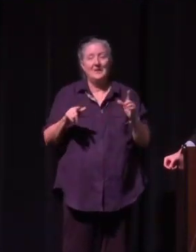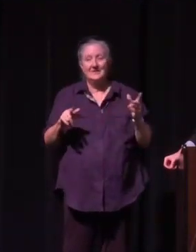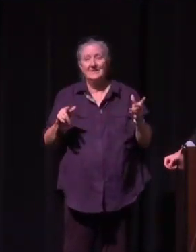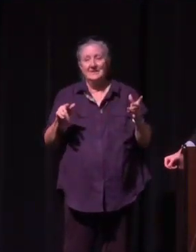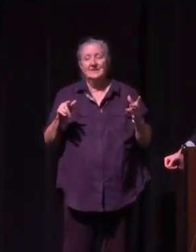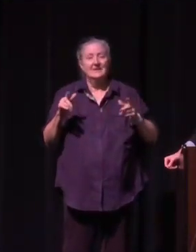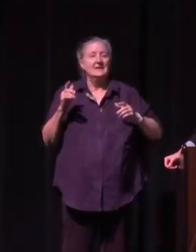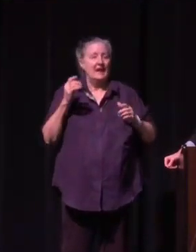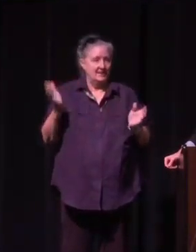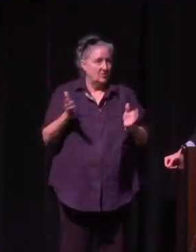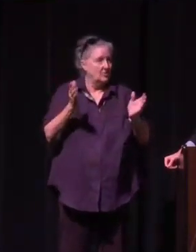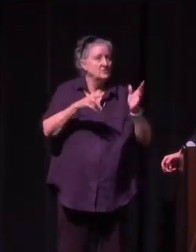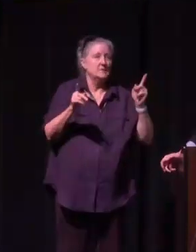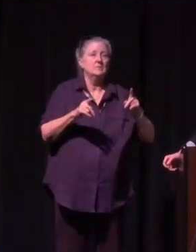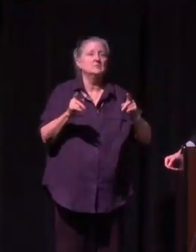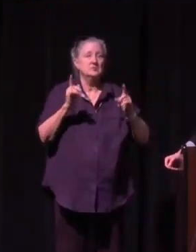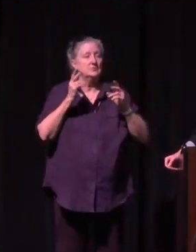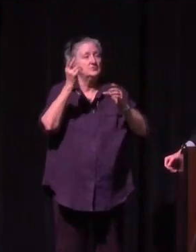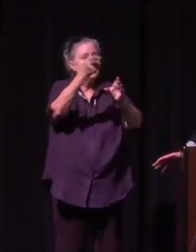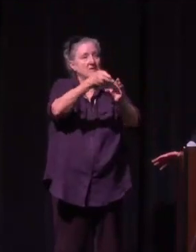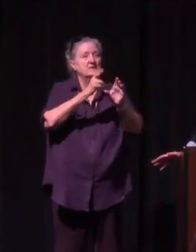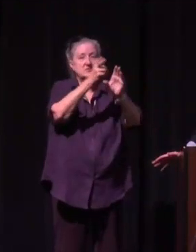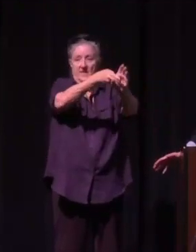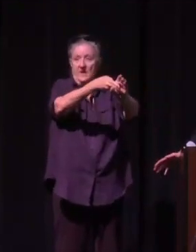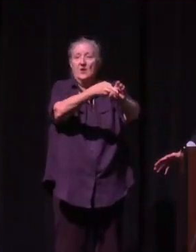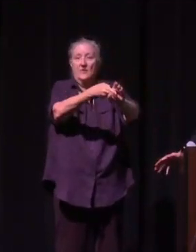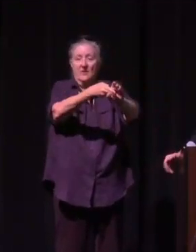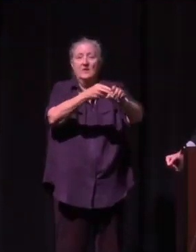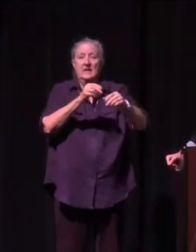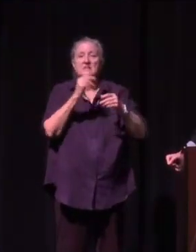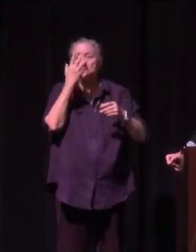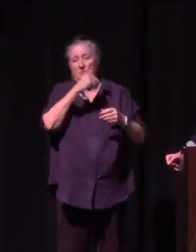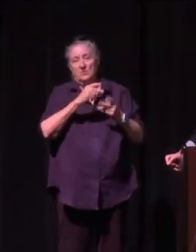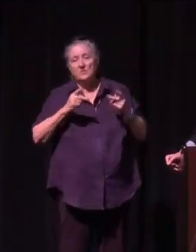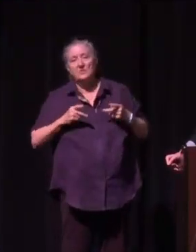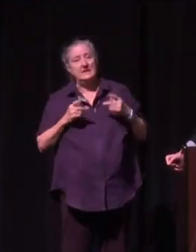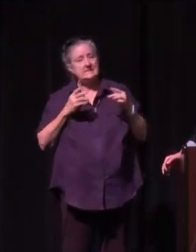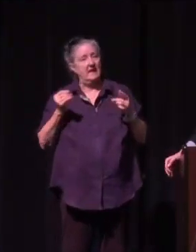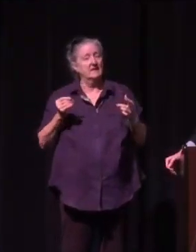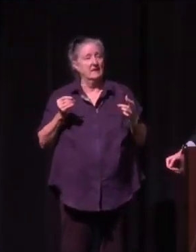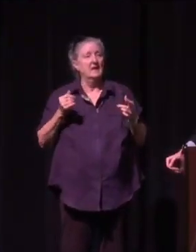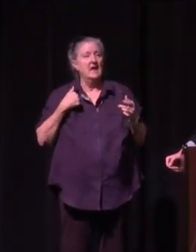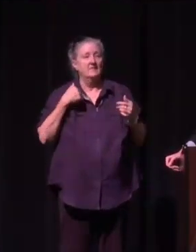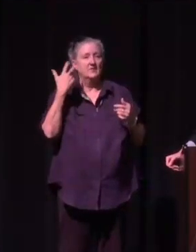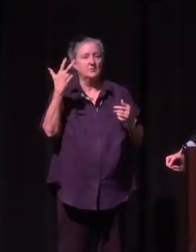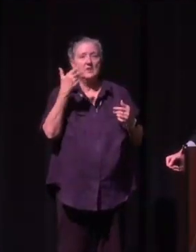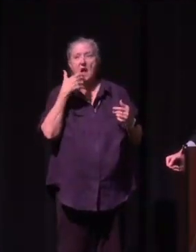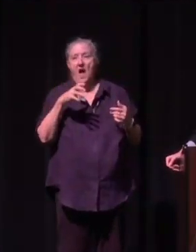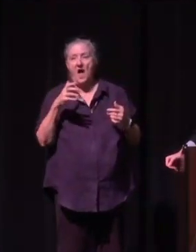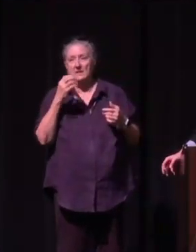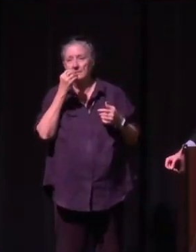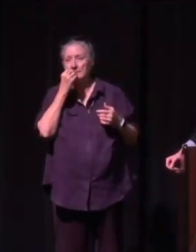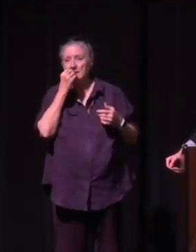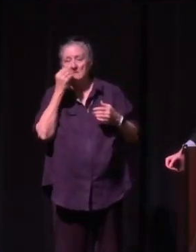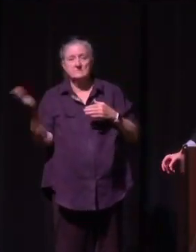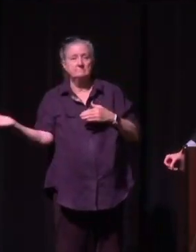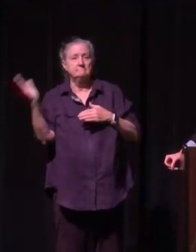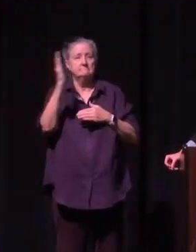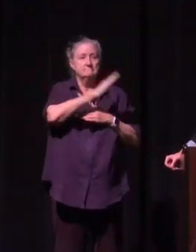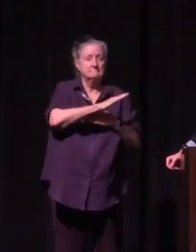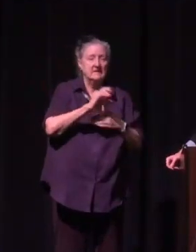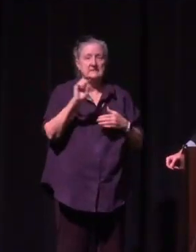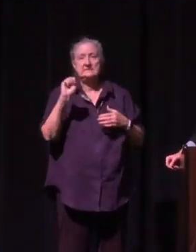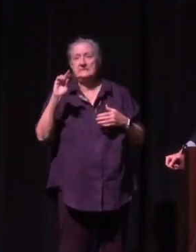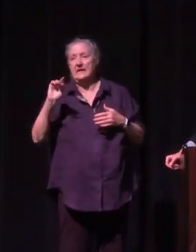but encourage folks to join us there. It's a beautiful facility. We have 3 hot meals a day,